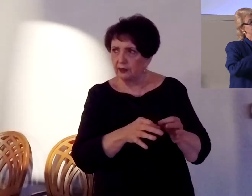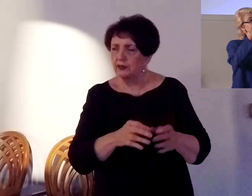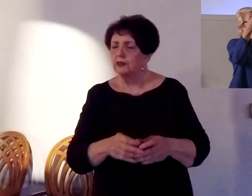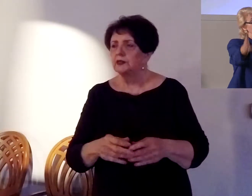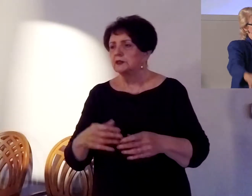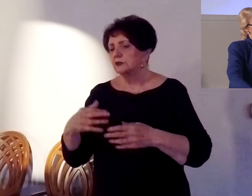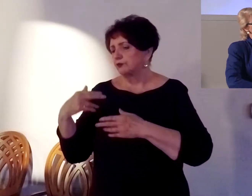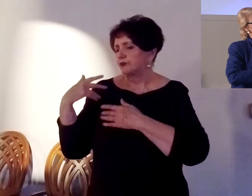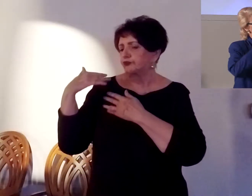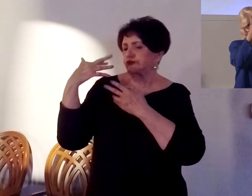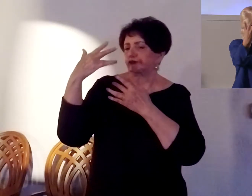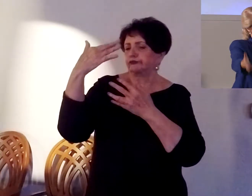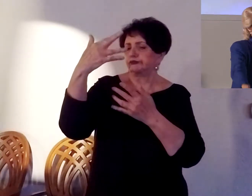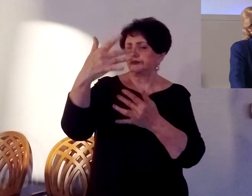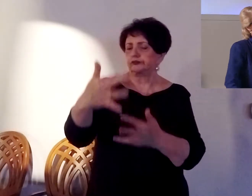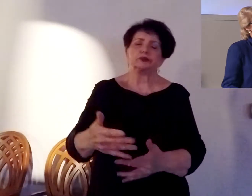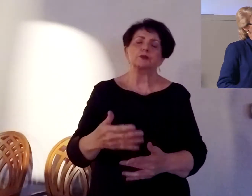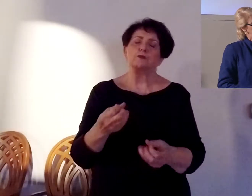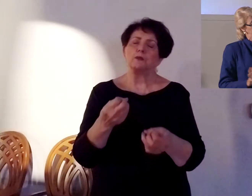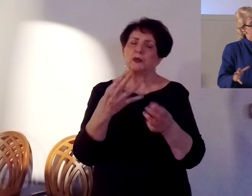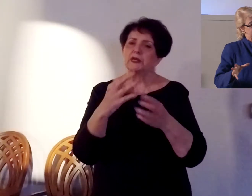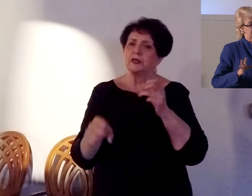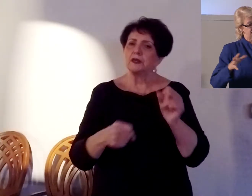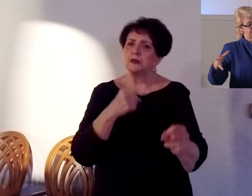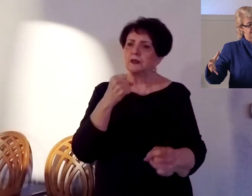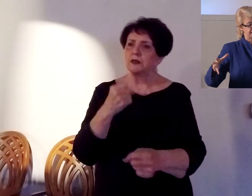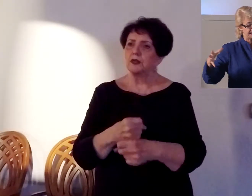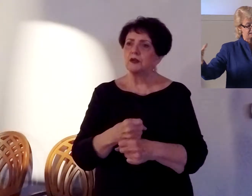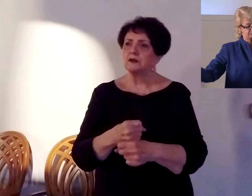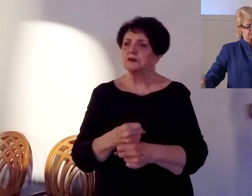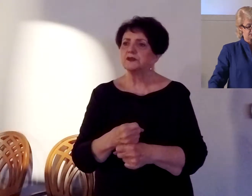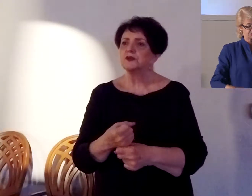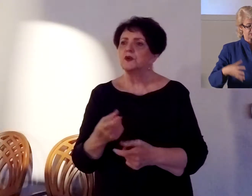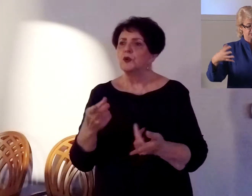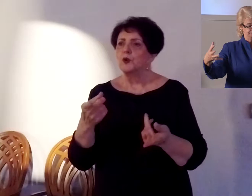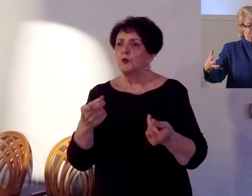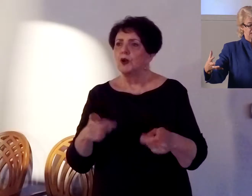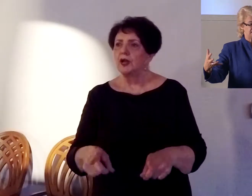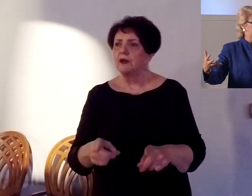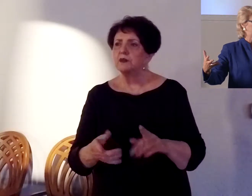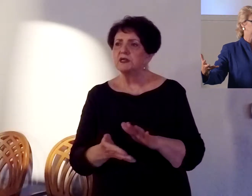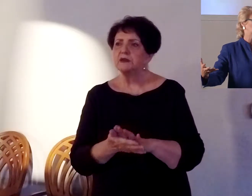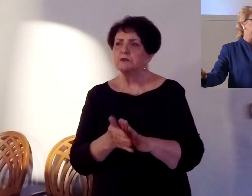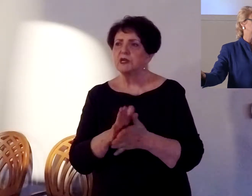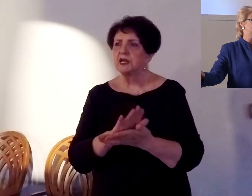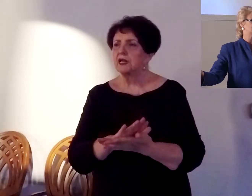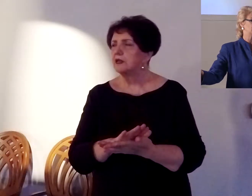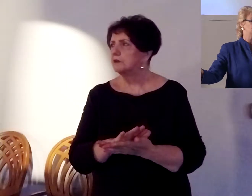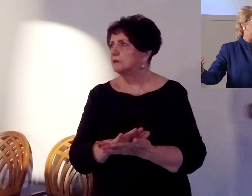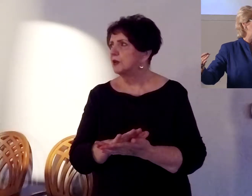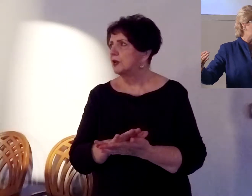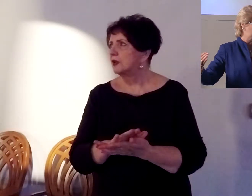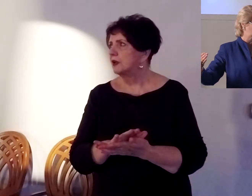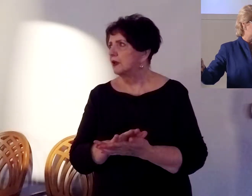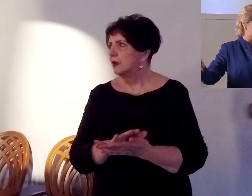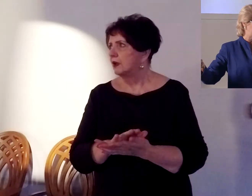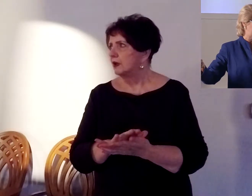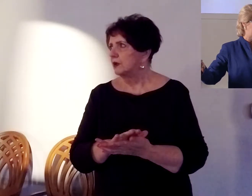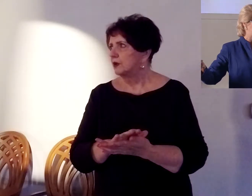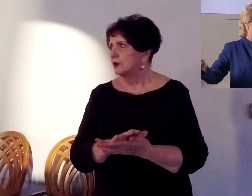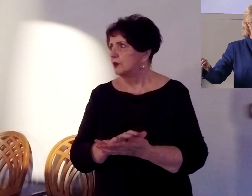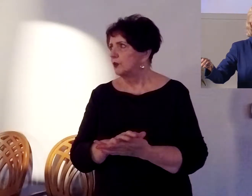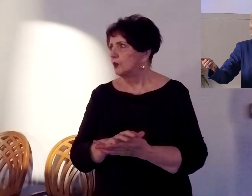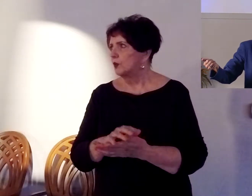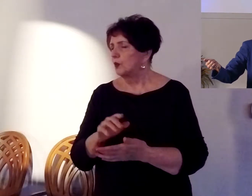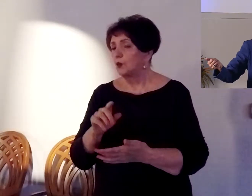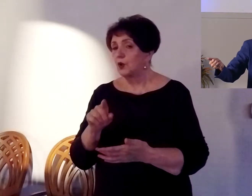hundreds of years, it became this And what we're teaching, what you learn